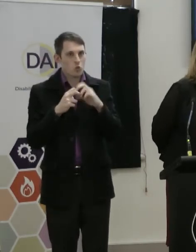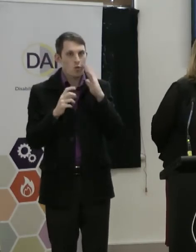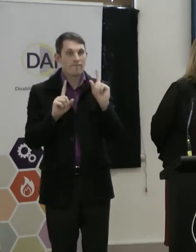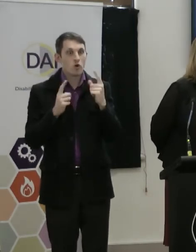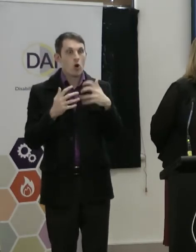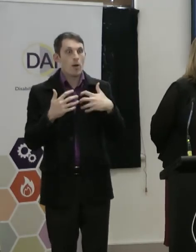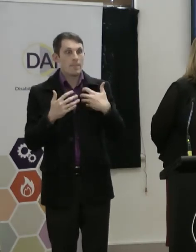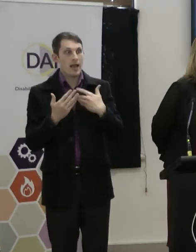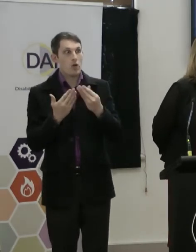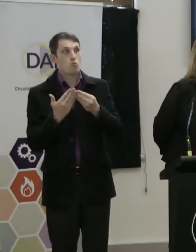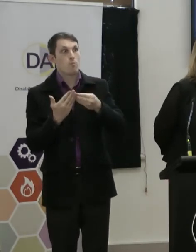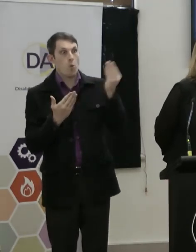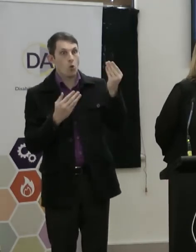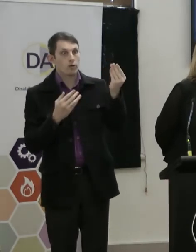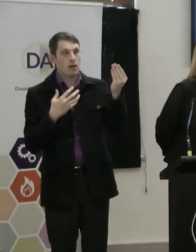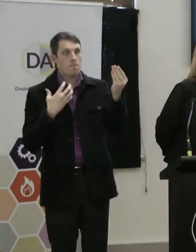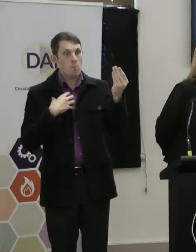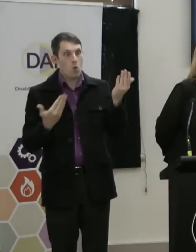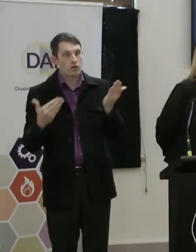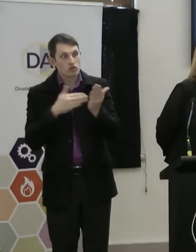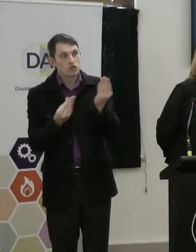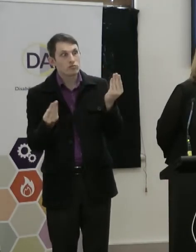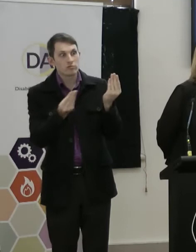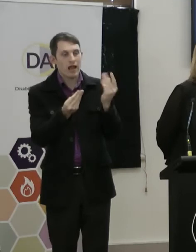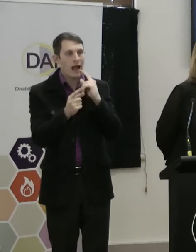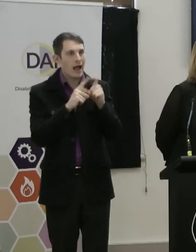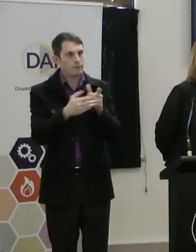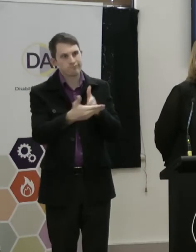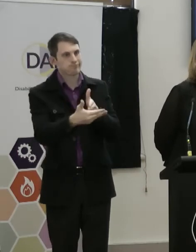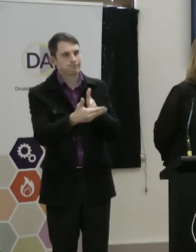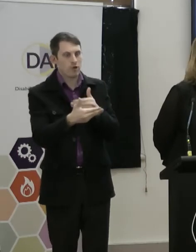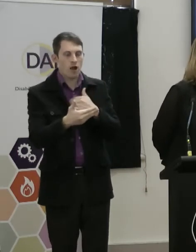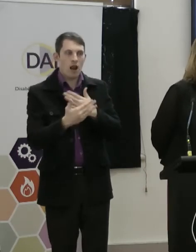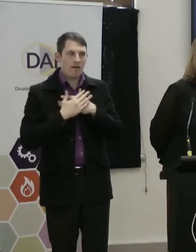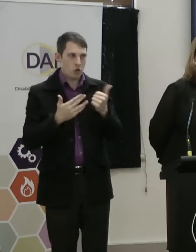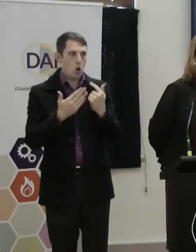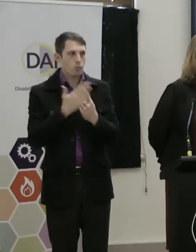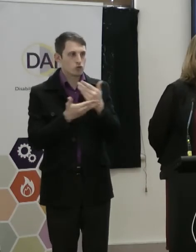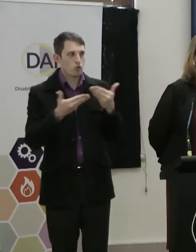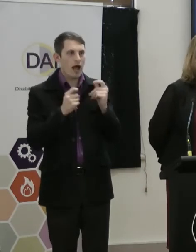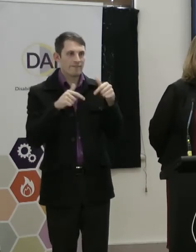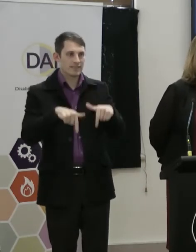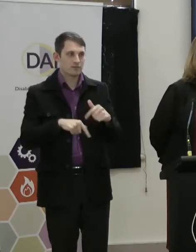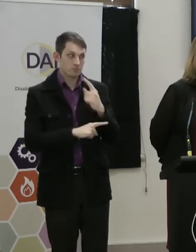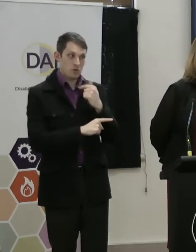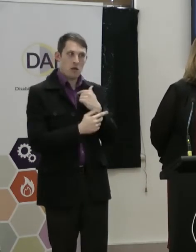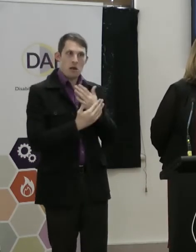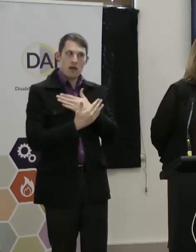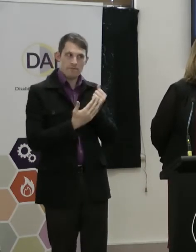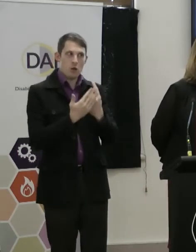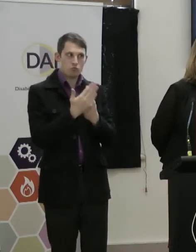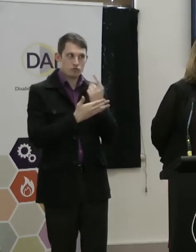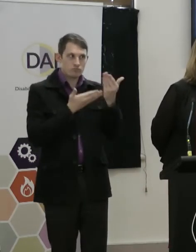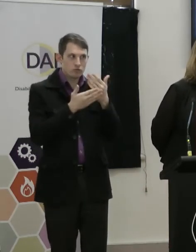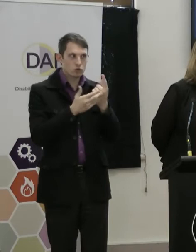complaints. So I would really love to be able to have the opportunity to speak to you further about this if possible. More than happy to talk to you and talk to you about